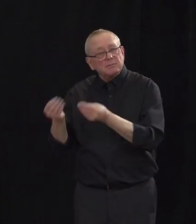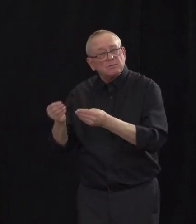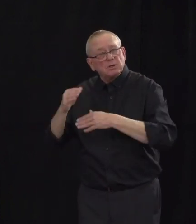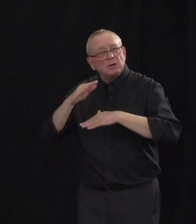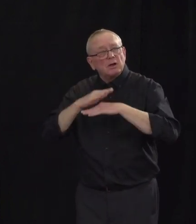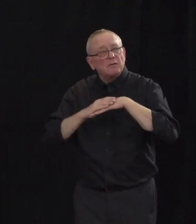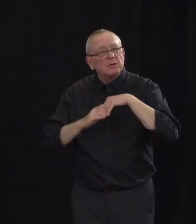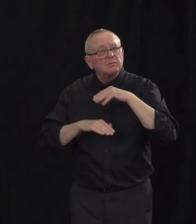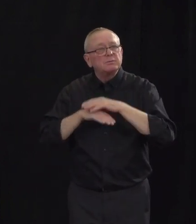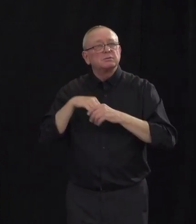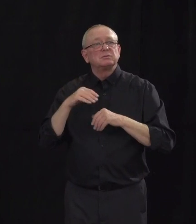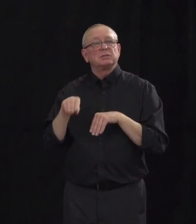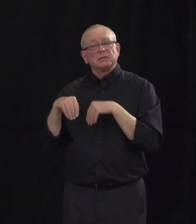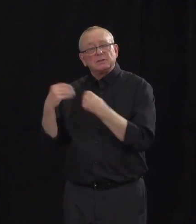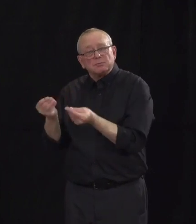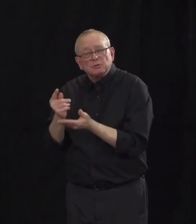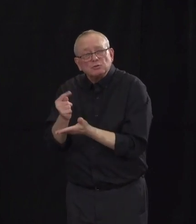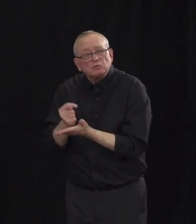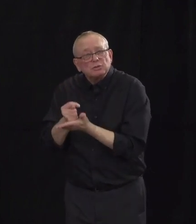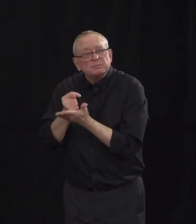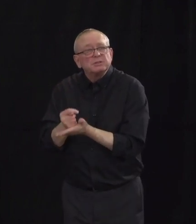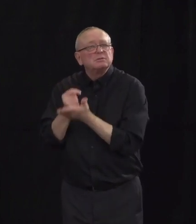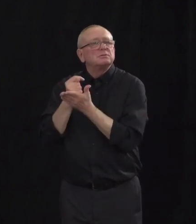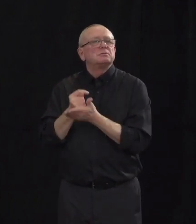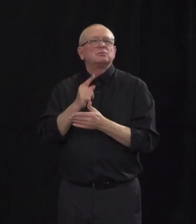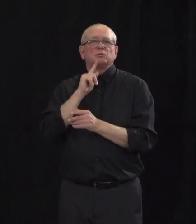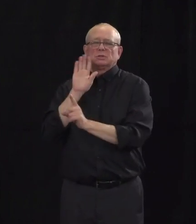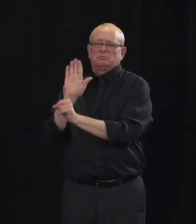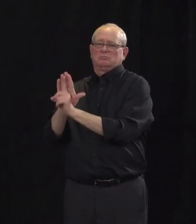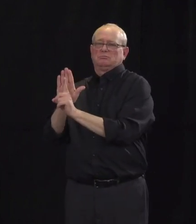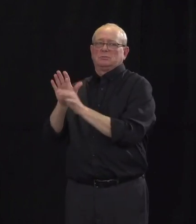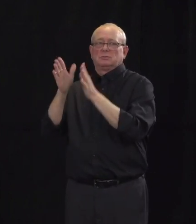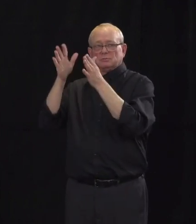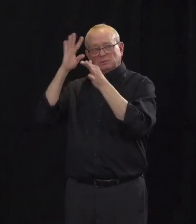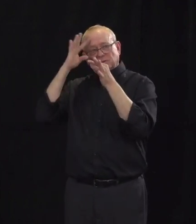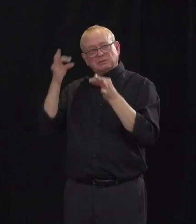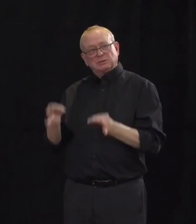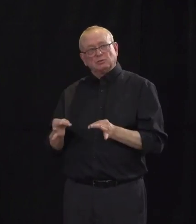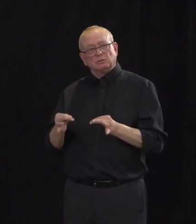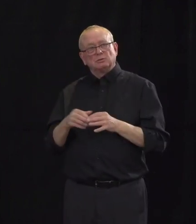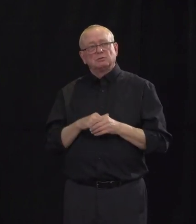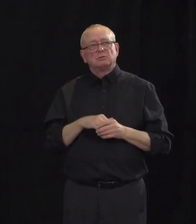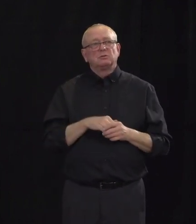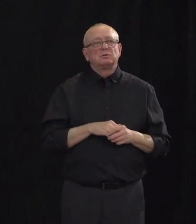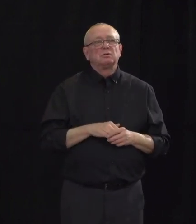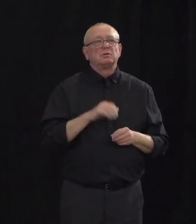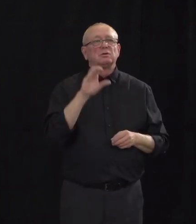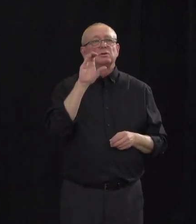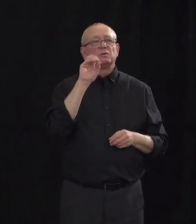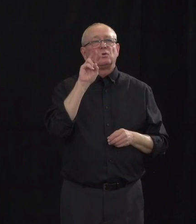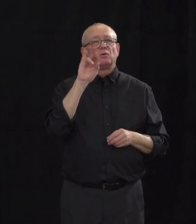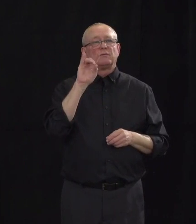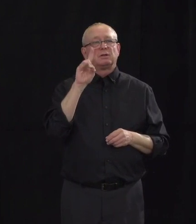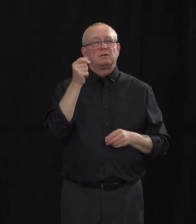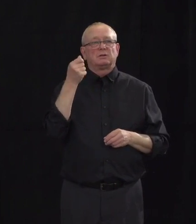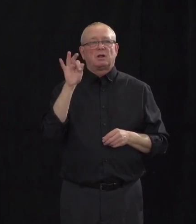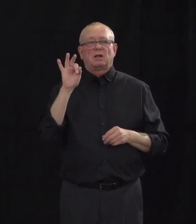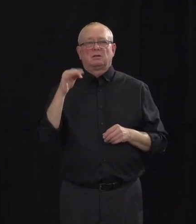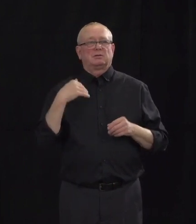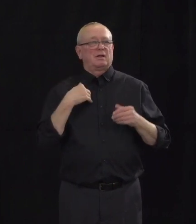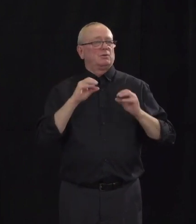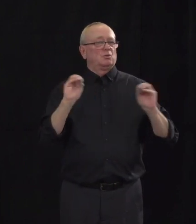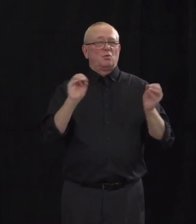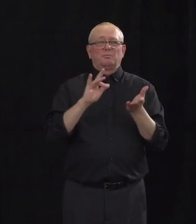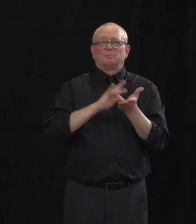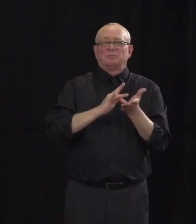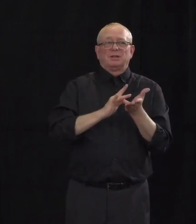trials going on, we don't have a medication that we know to be curative at this point. So many of the measures that can be